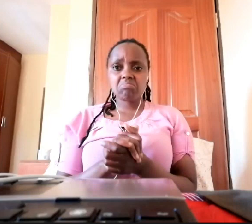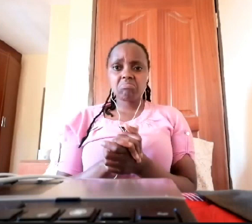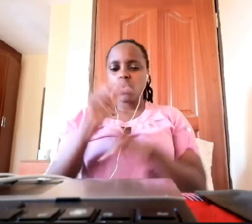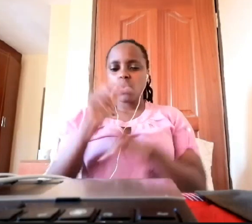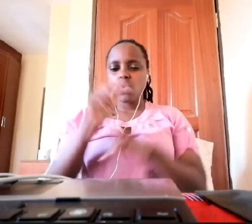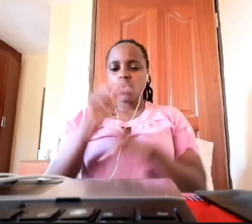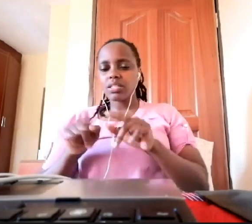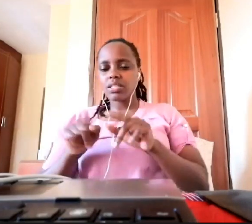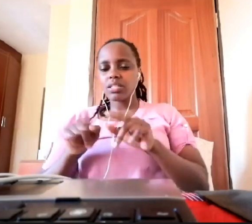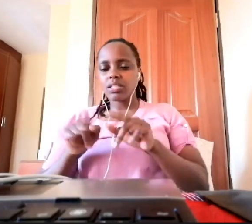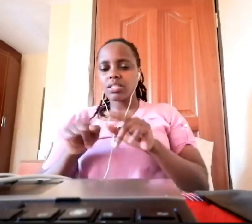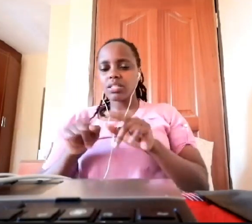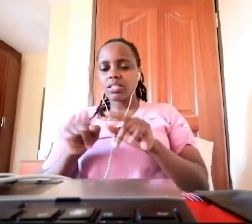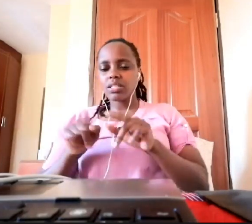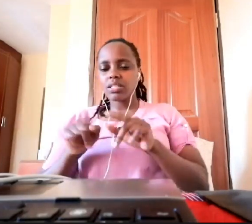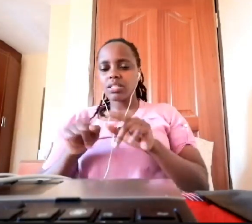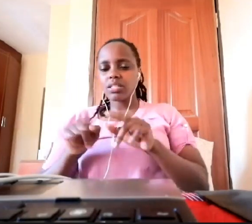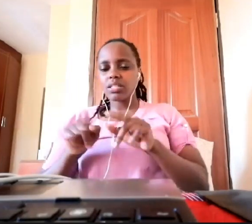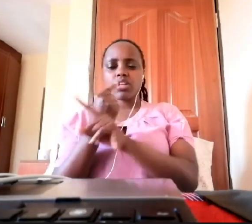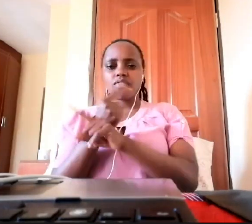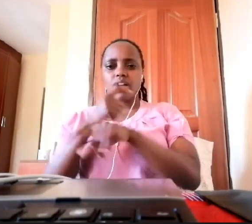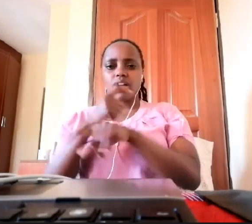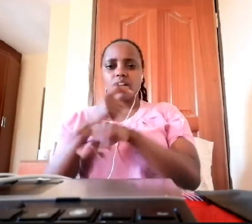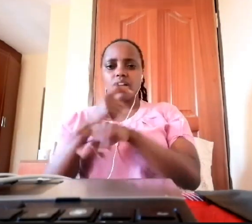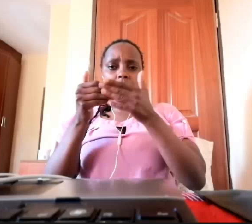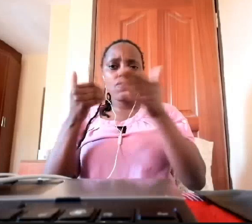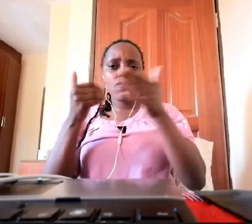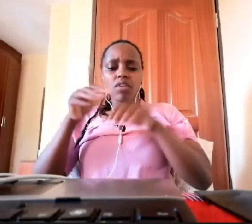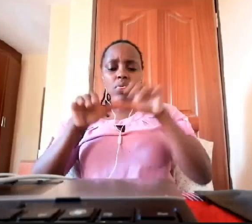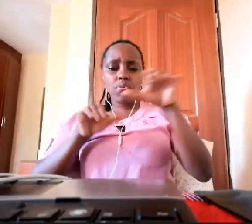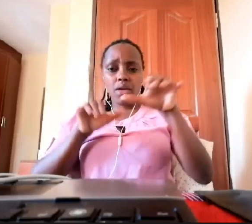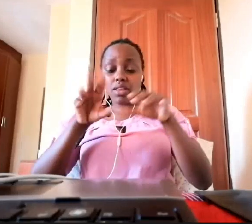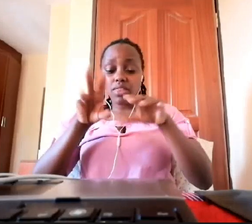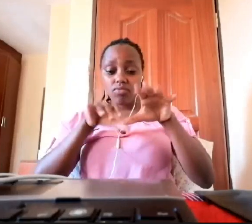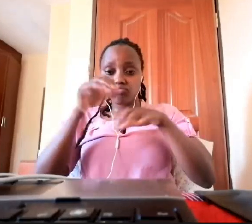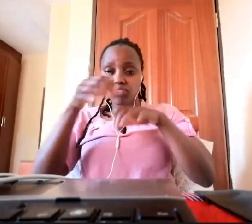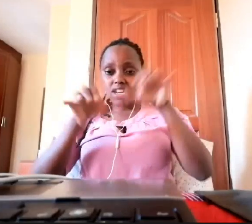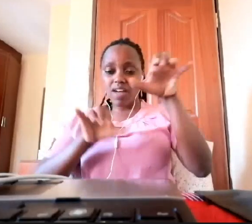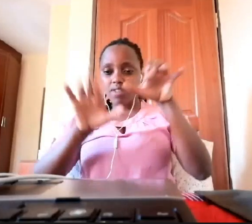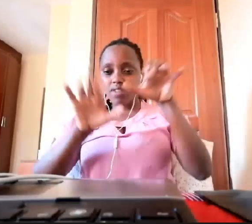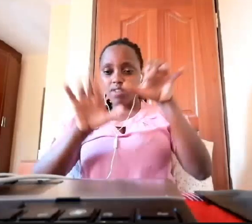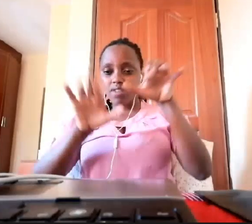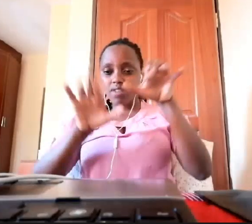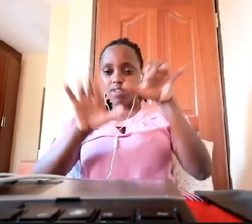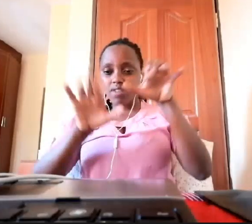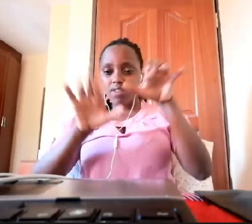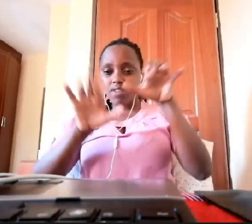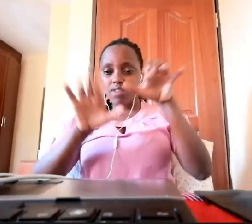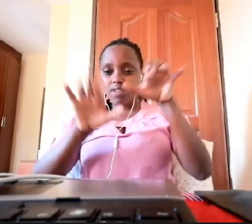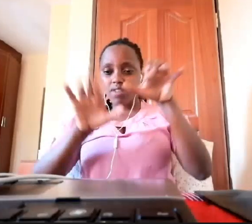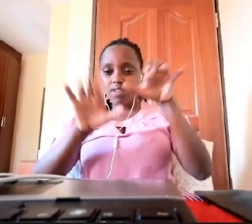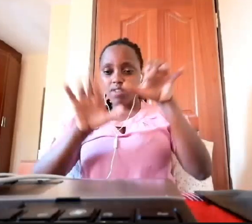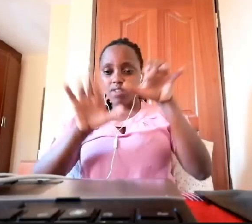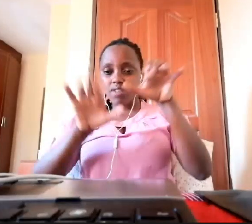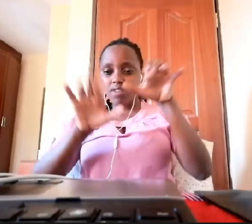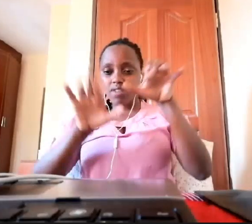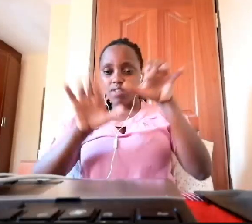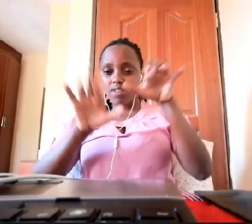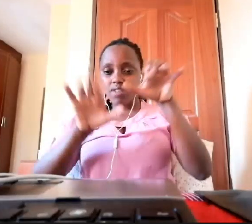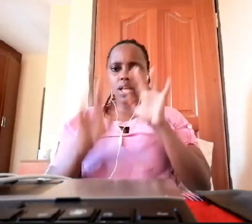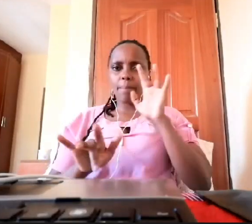and answered questions while we had them draft their own report. So this report, we then typed it out for